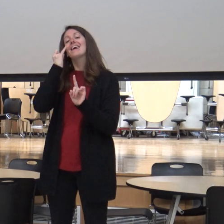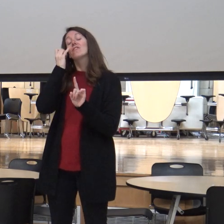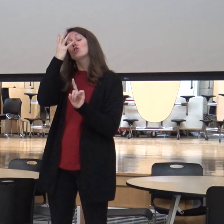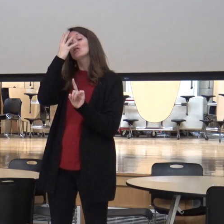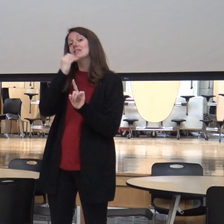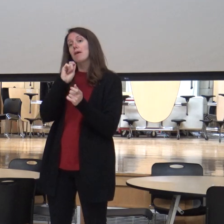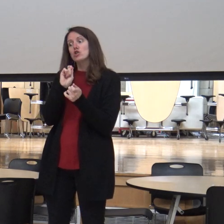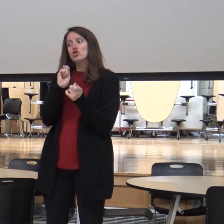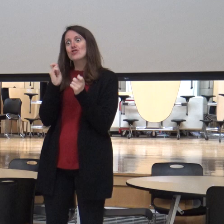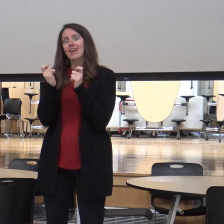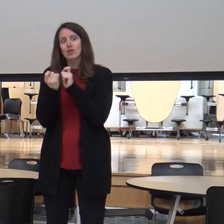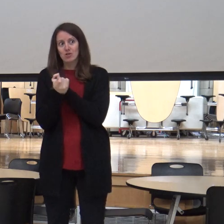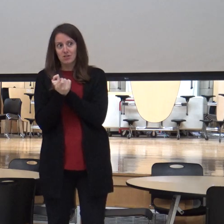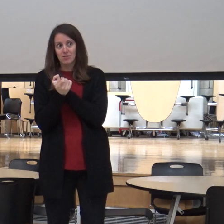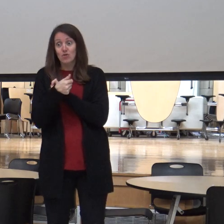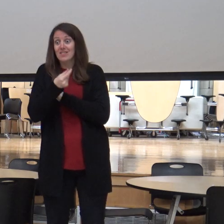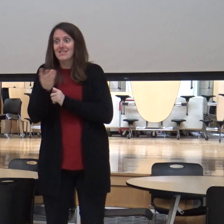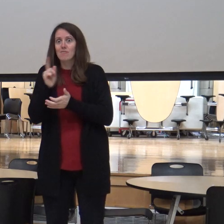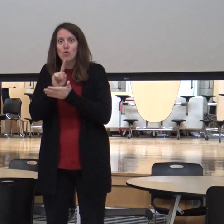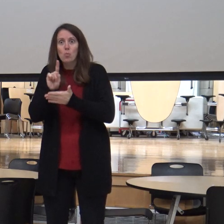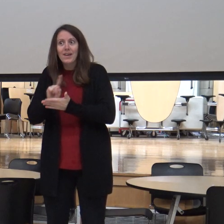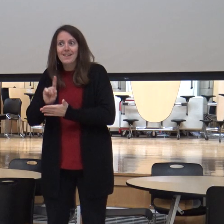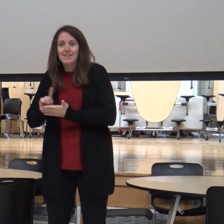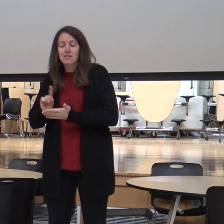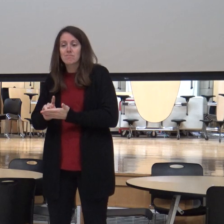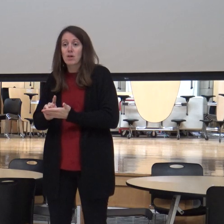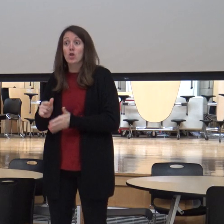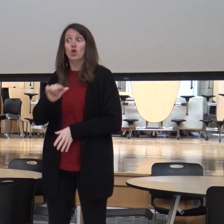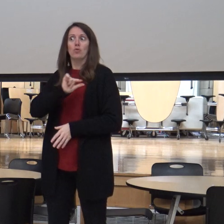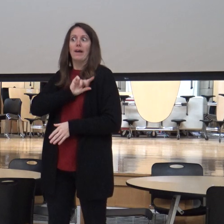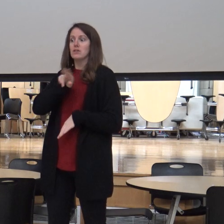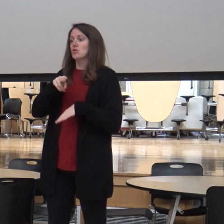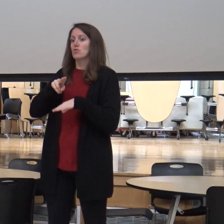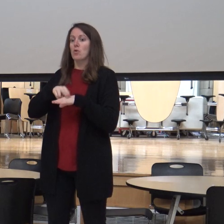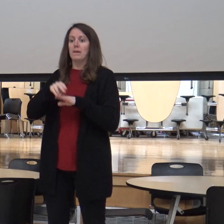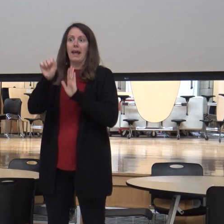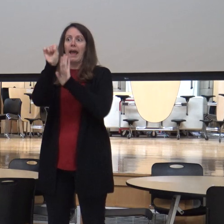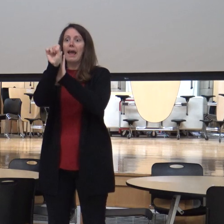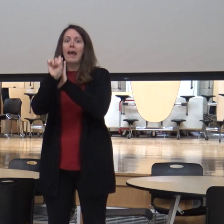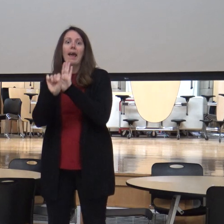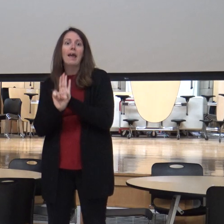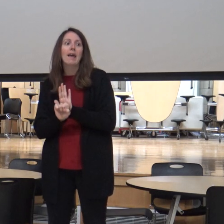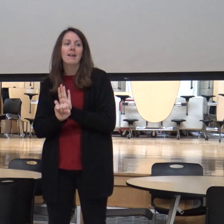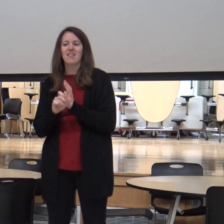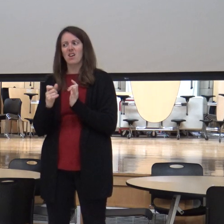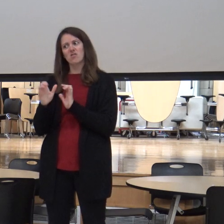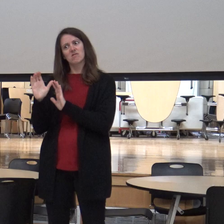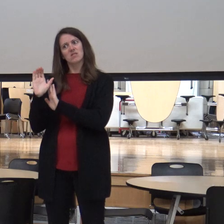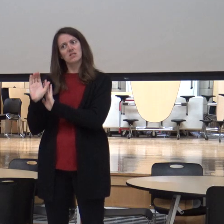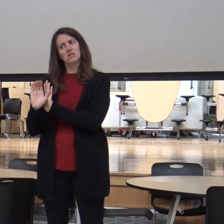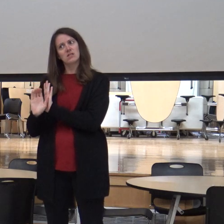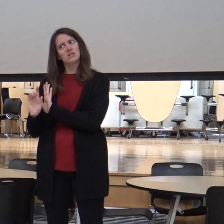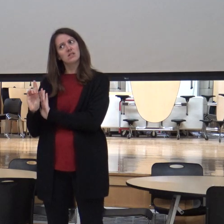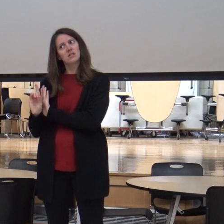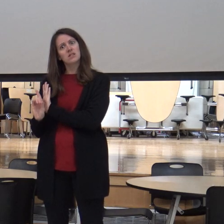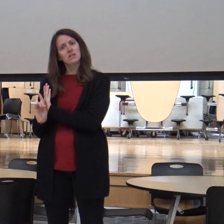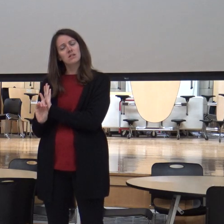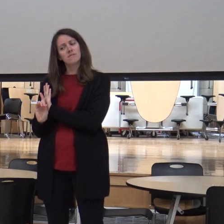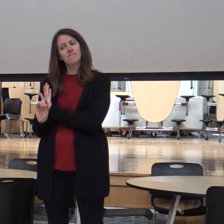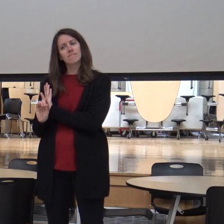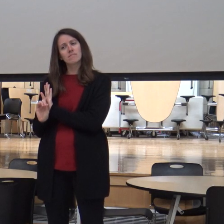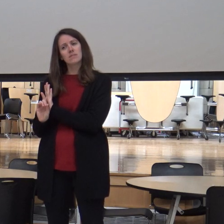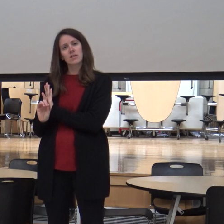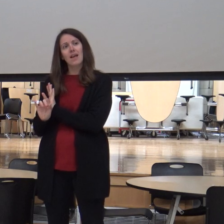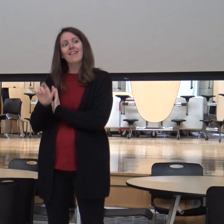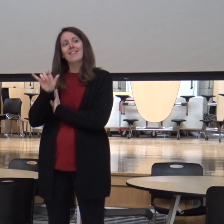for like weeks at a time. Their grades are normally a straight A student, now they're getting C's, they're getting D's, those type of things.